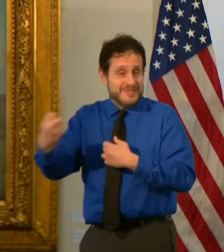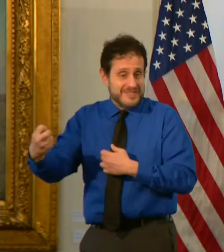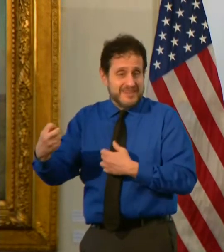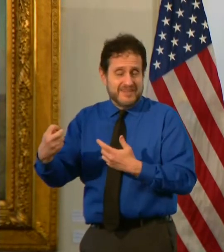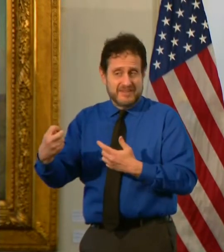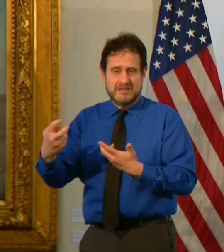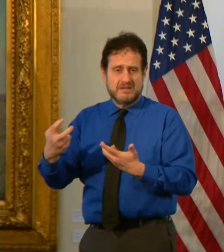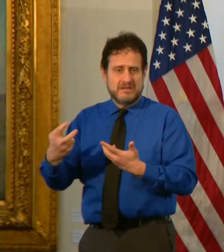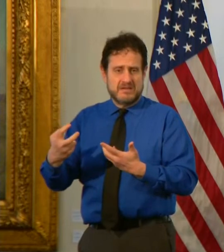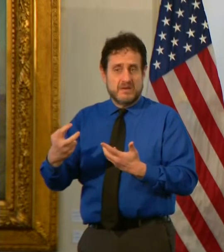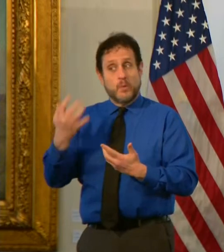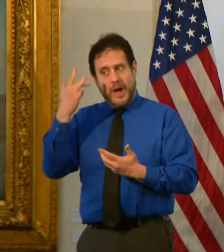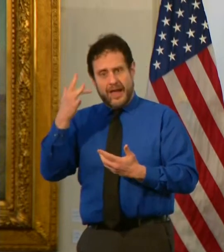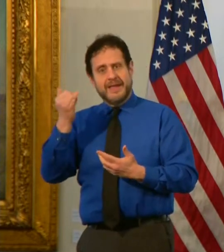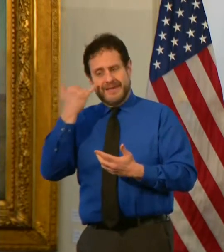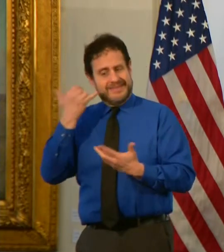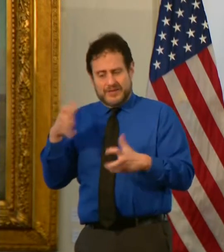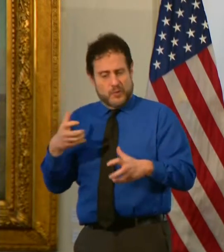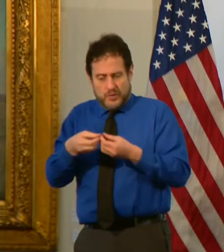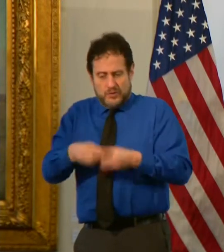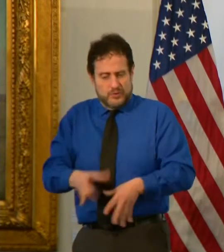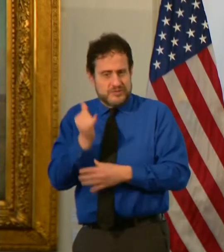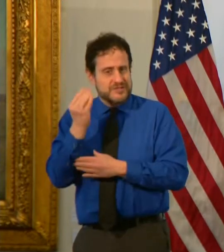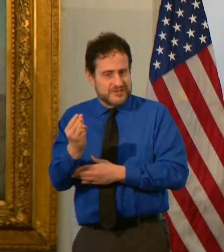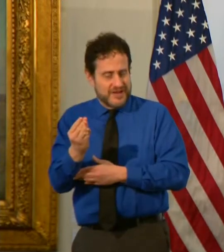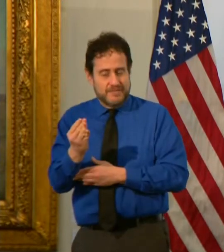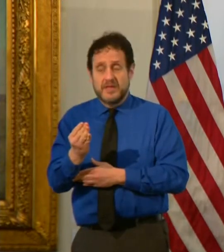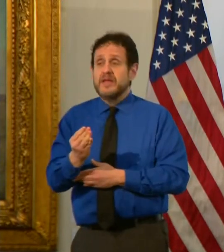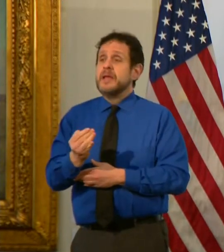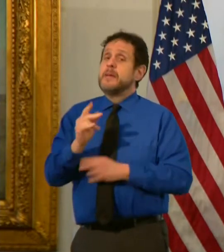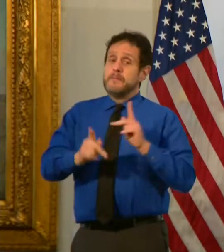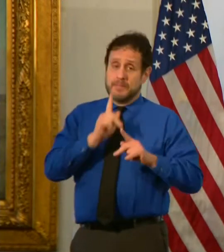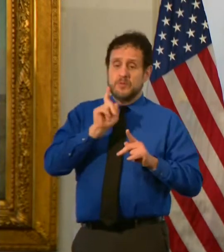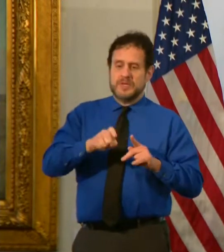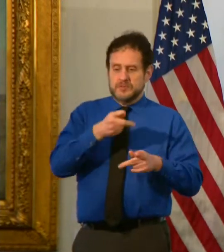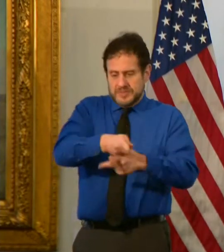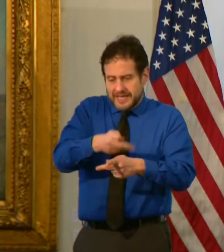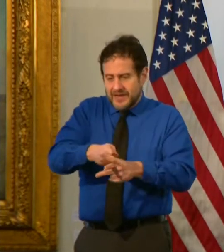to lose. People who have to provide for their families